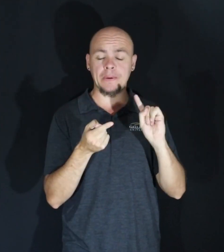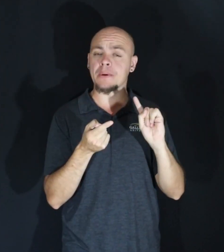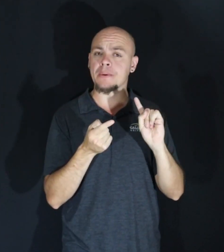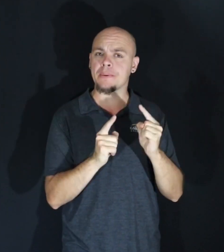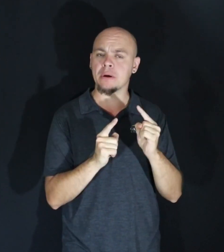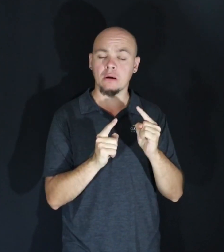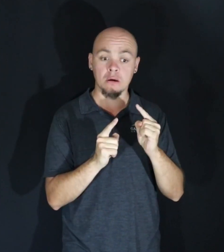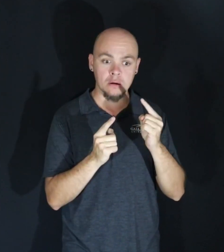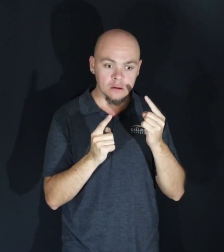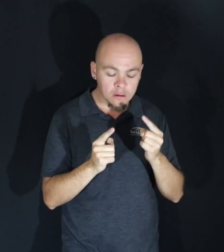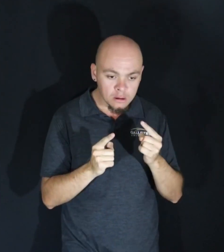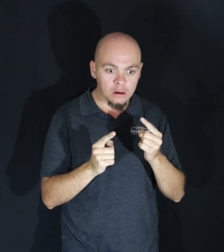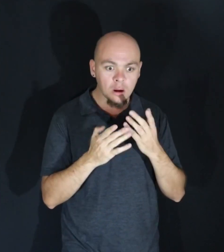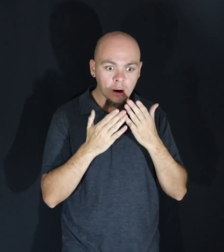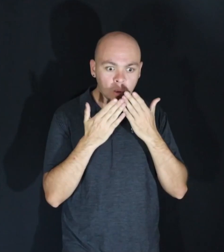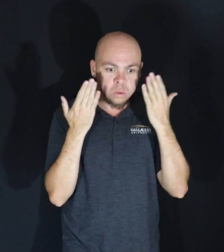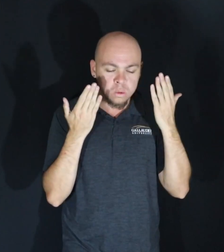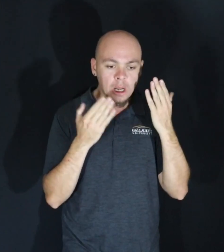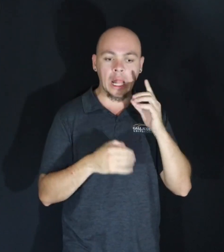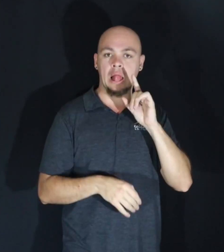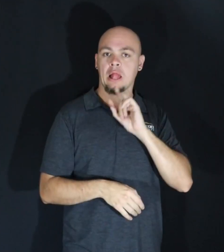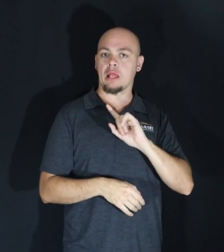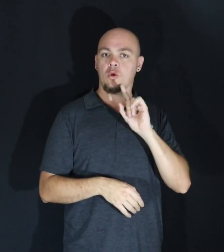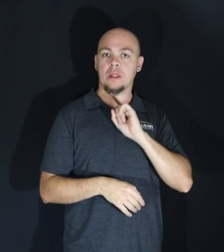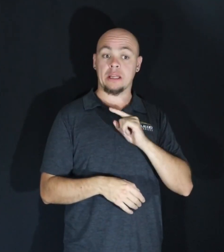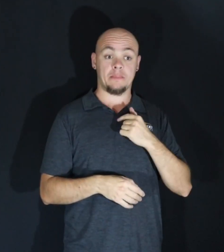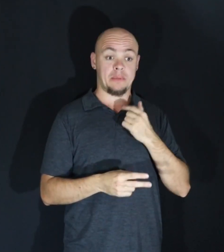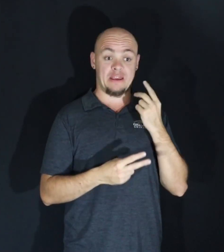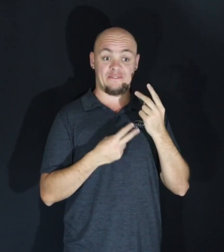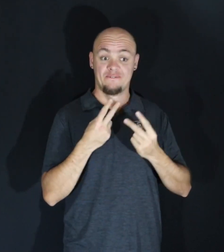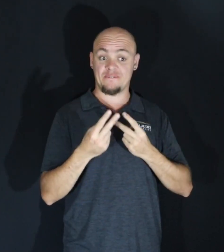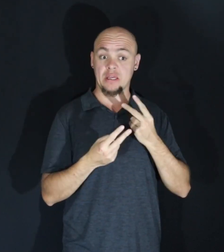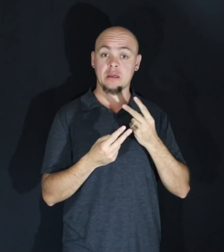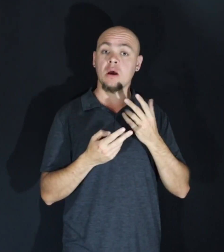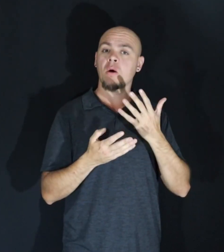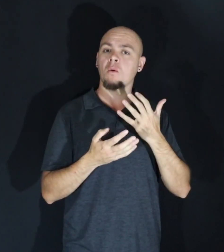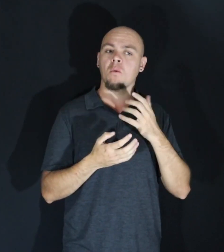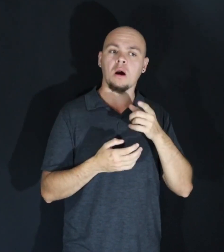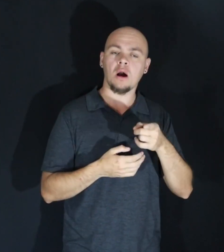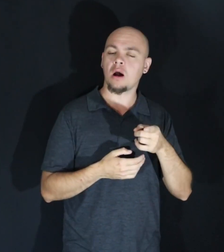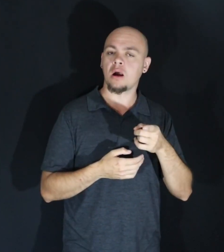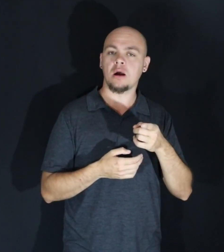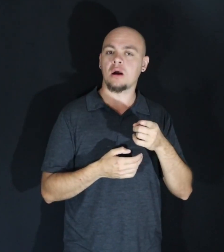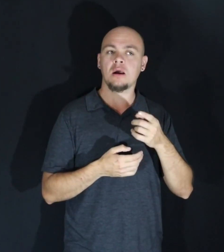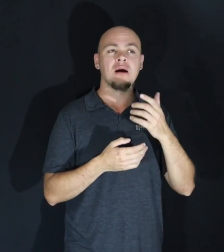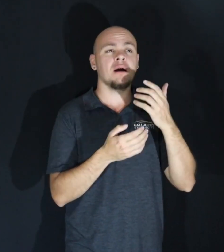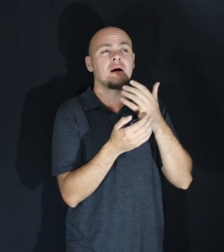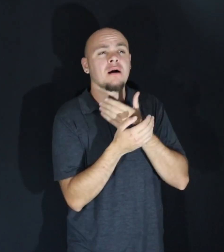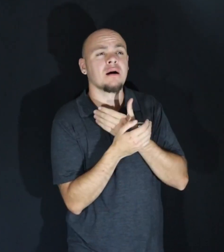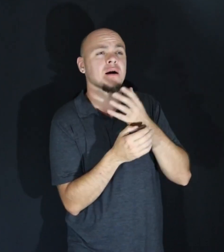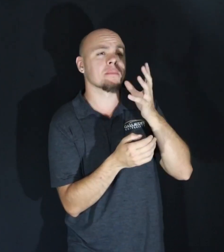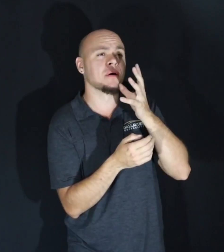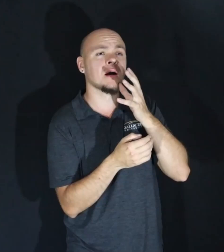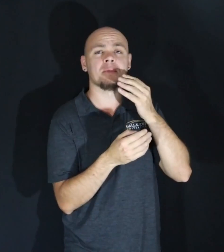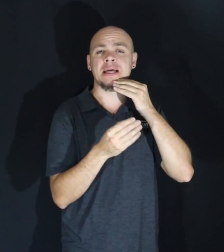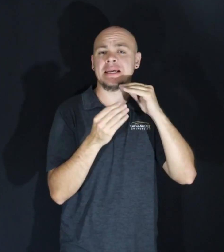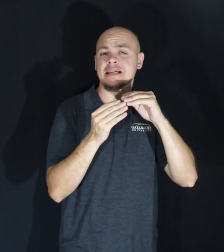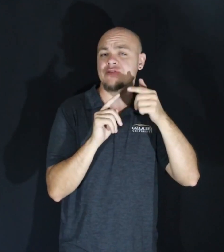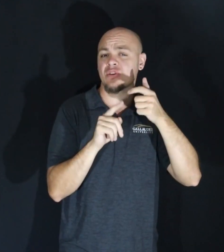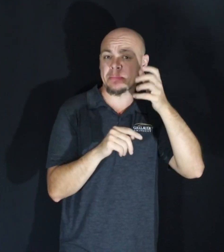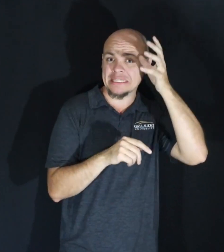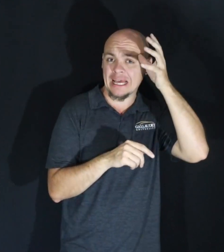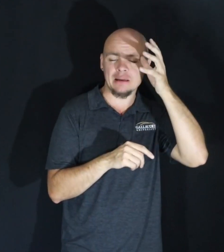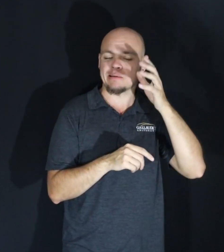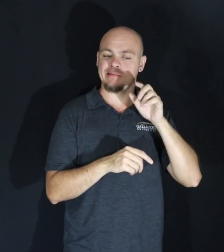eyes, and loneliness was no longer a place that I would visit when I wanted a hug from my mom or a kiss from my dad. It became